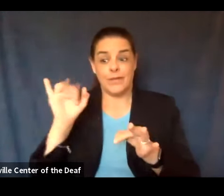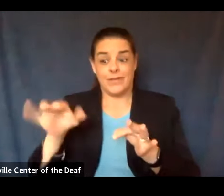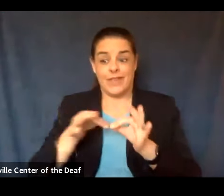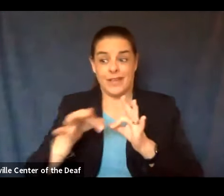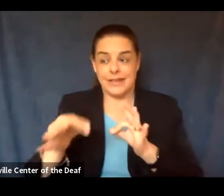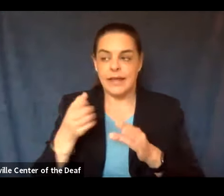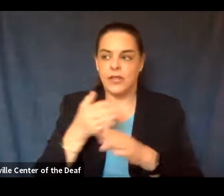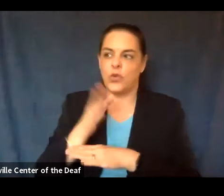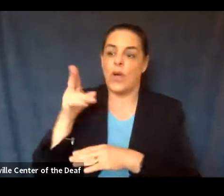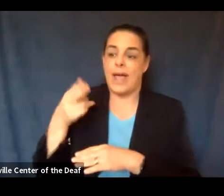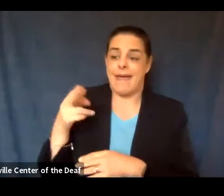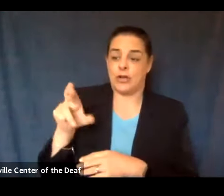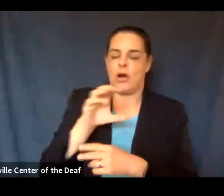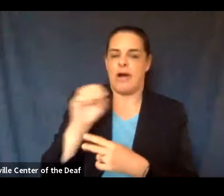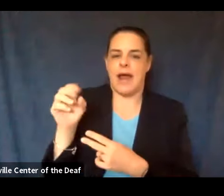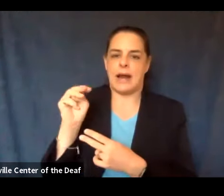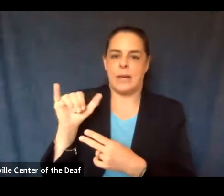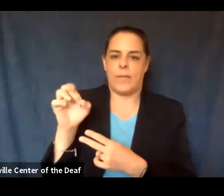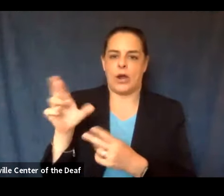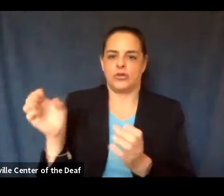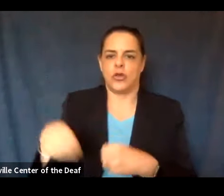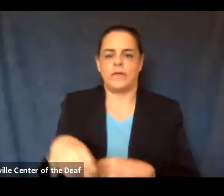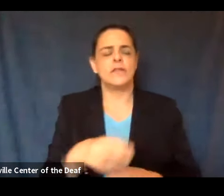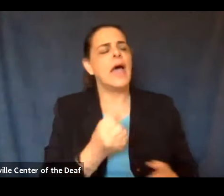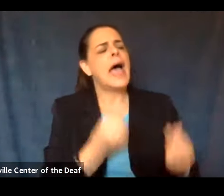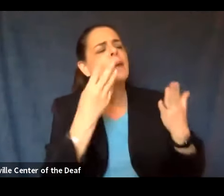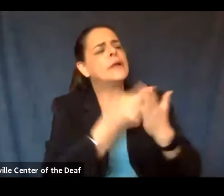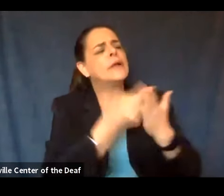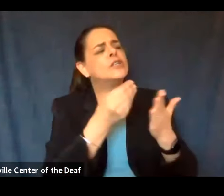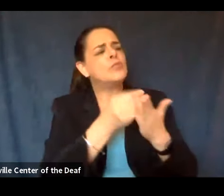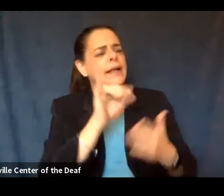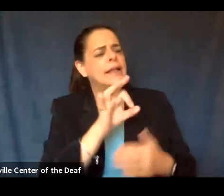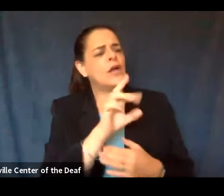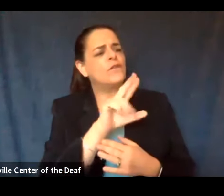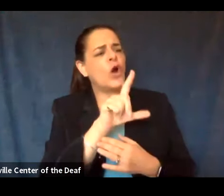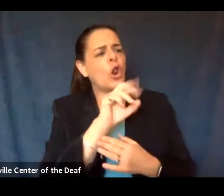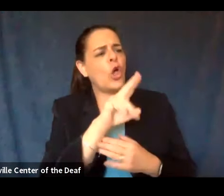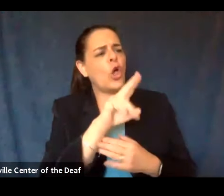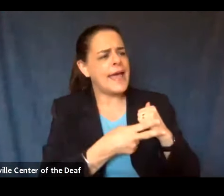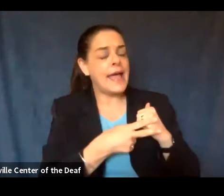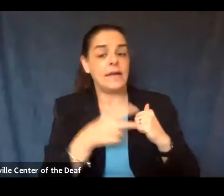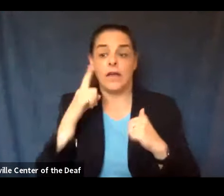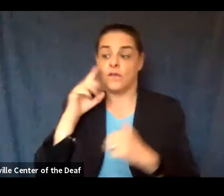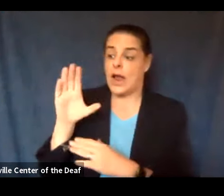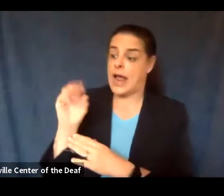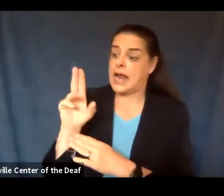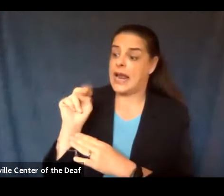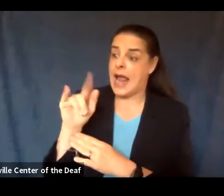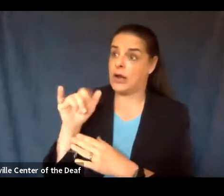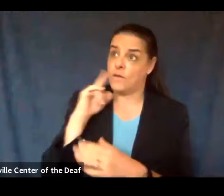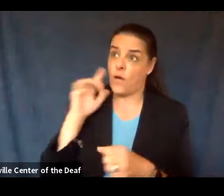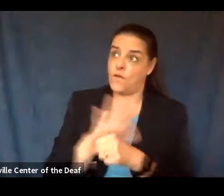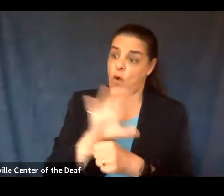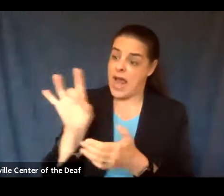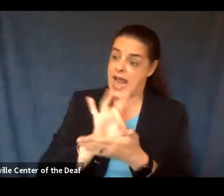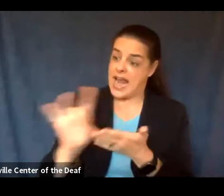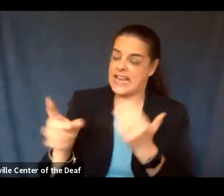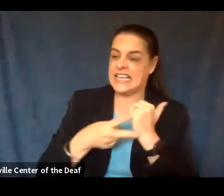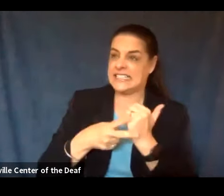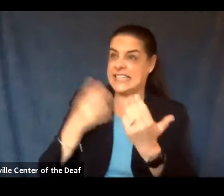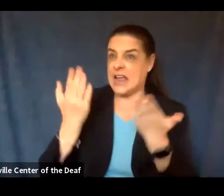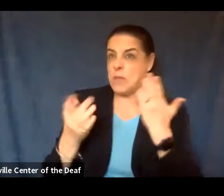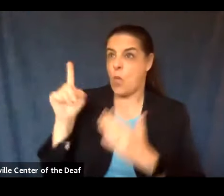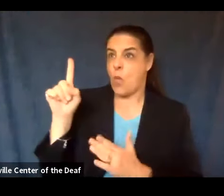follow-up question is, how much money do the furloughs save? Countywide, they save the county, if we do full 8 weeks, about $1.7